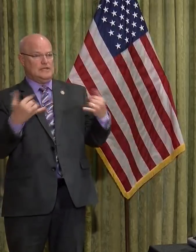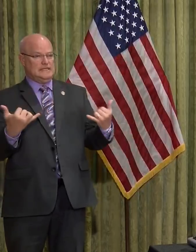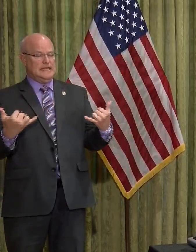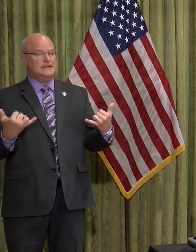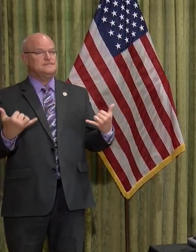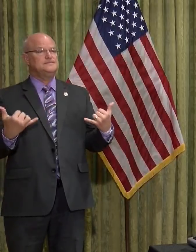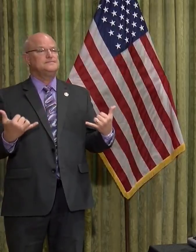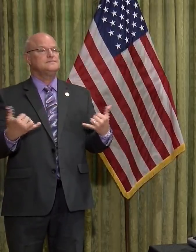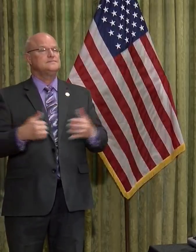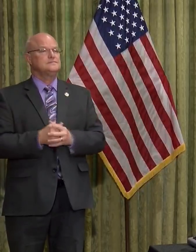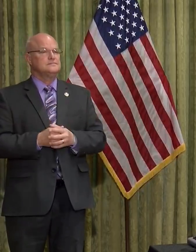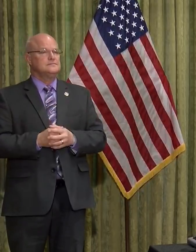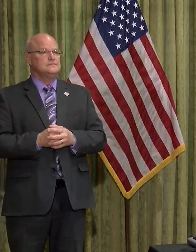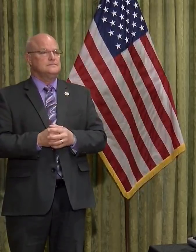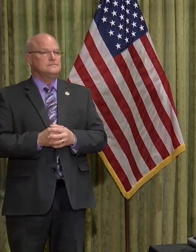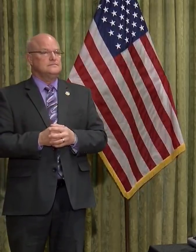today.